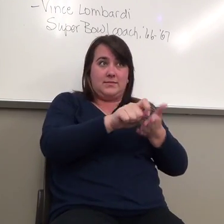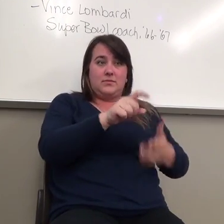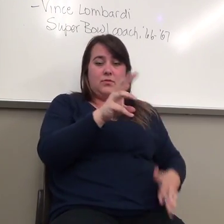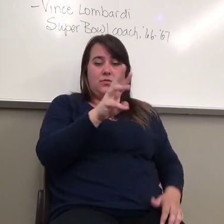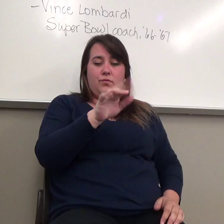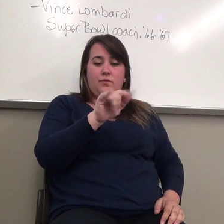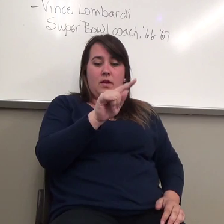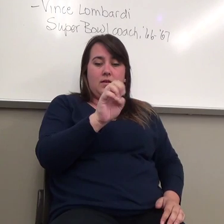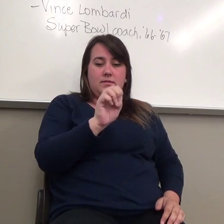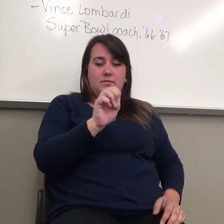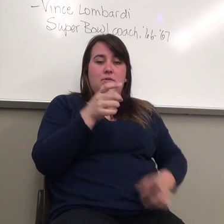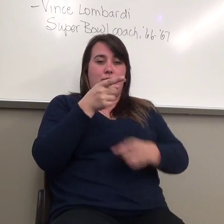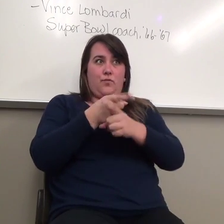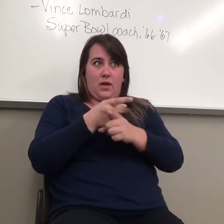that's one of those common ones.